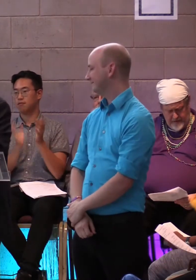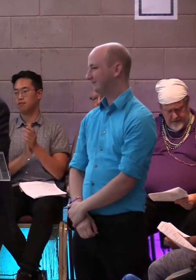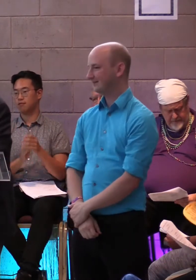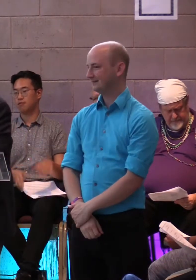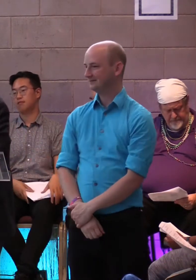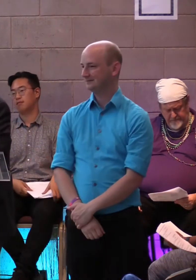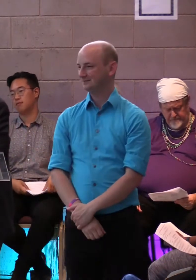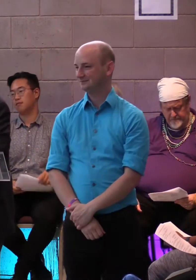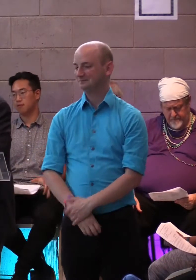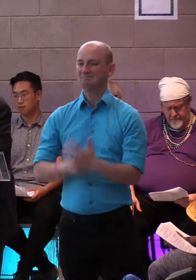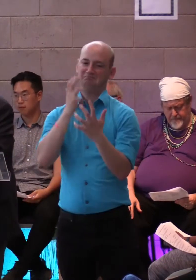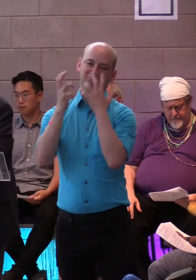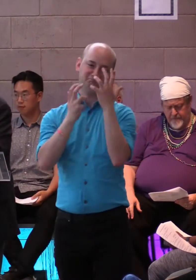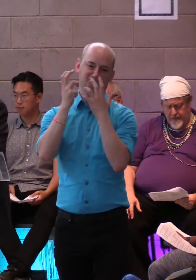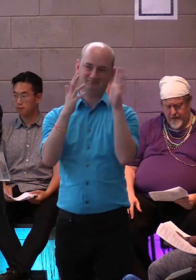Yes.